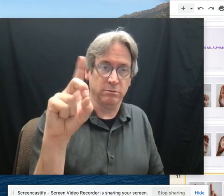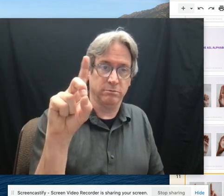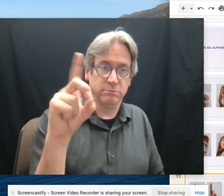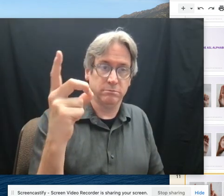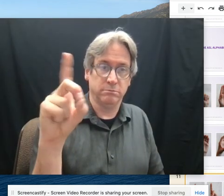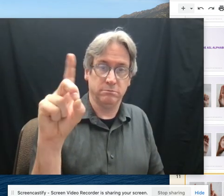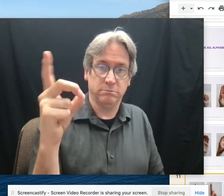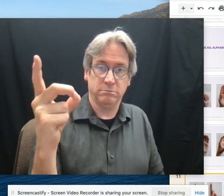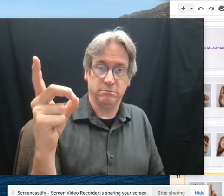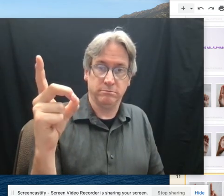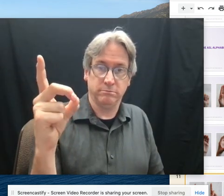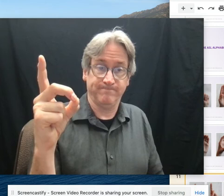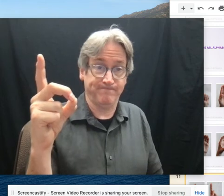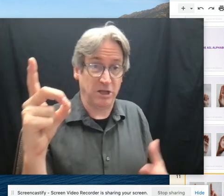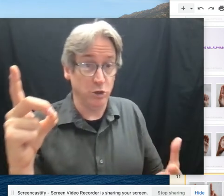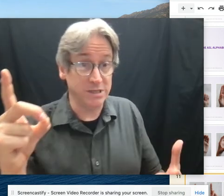finger.